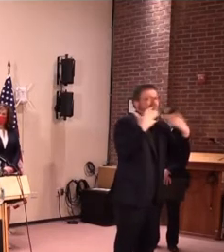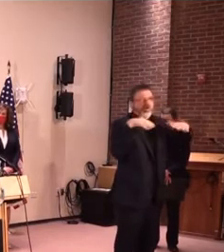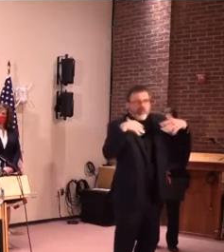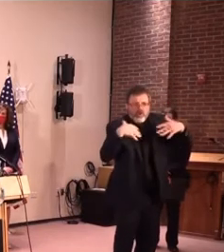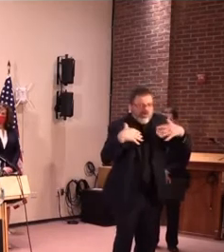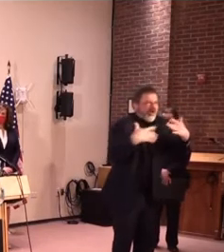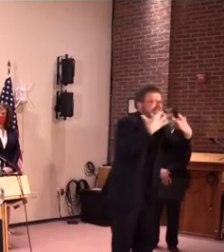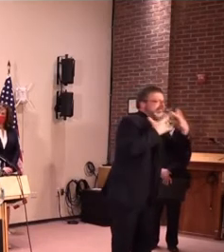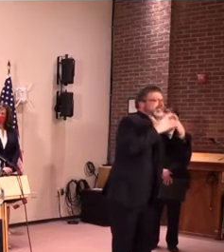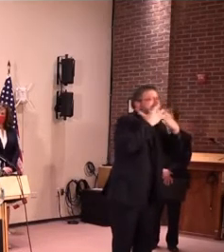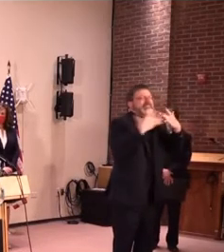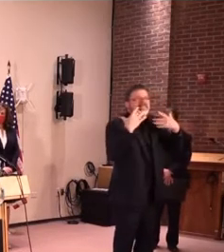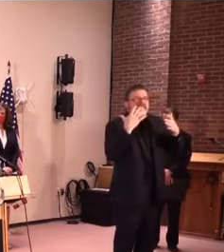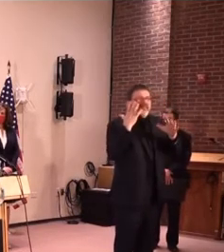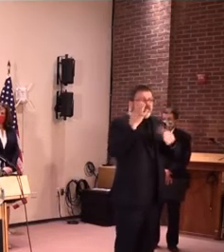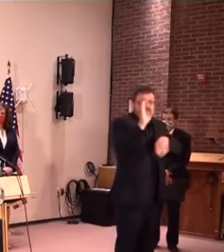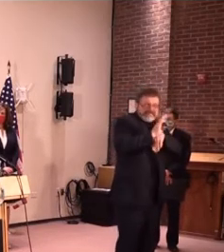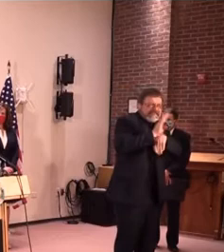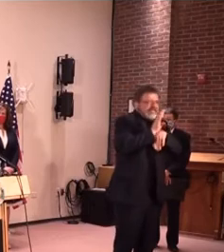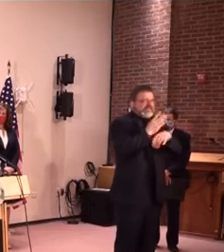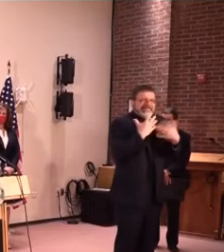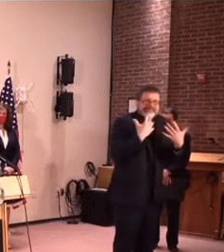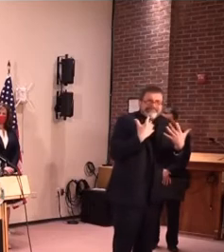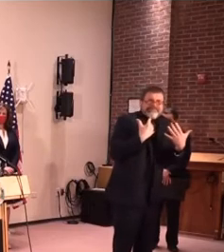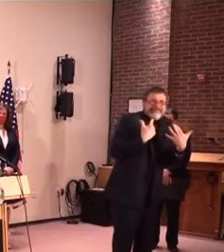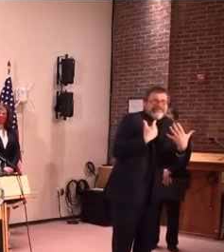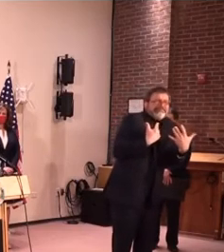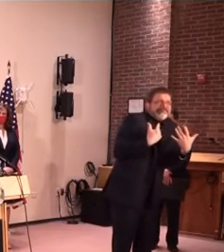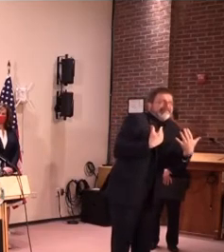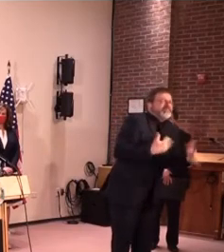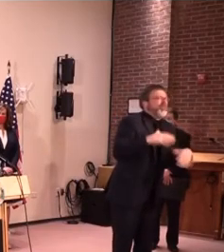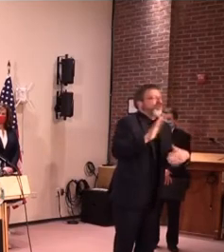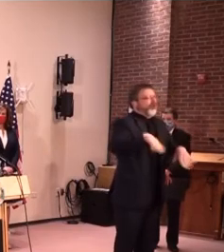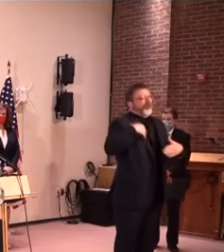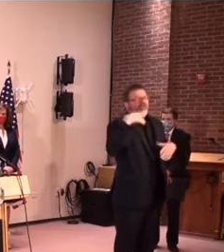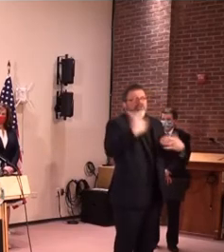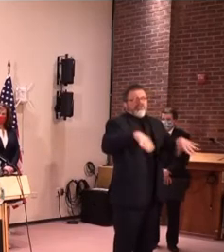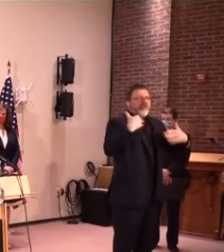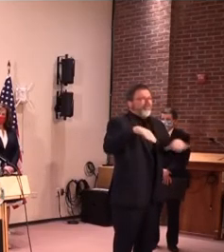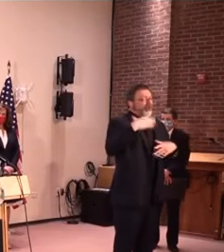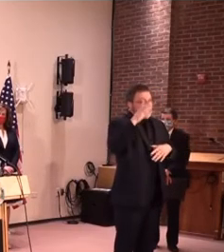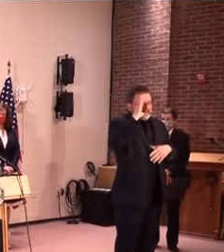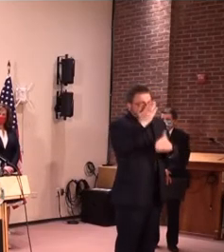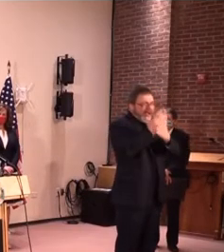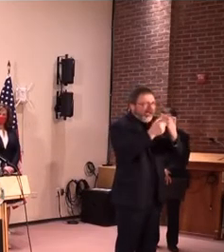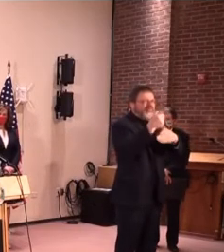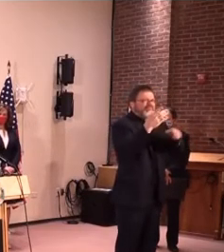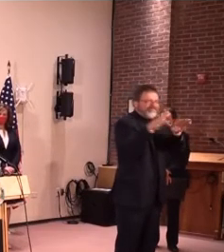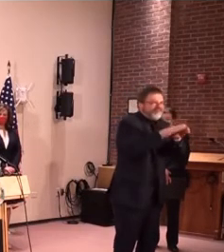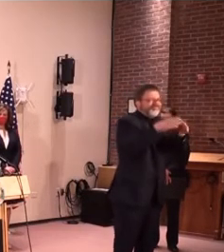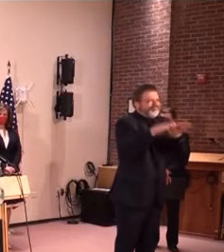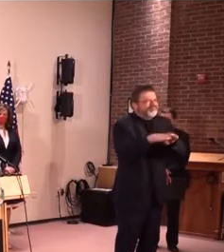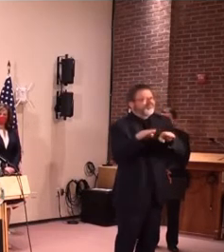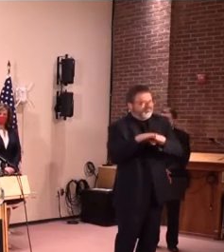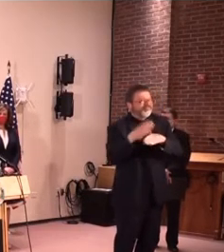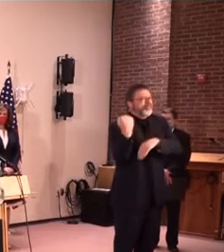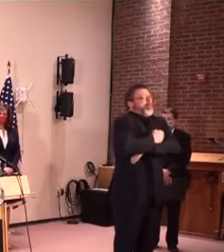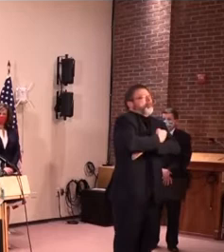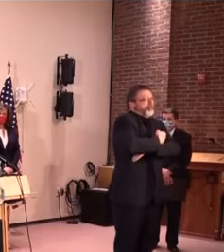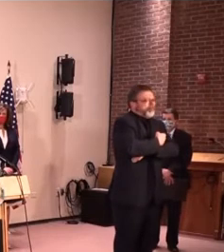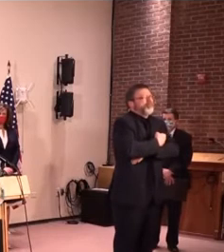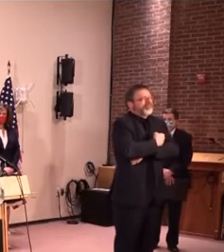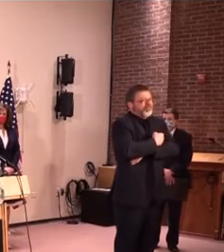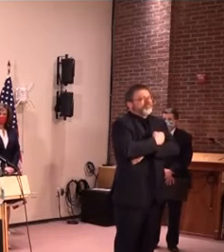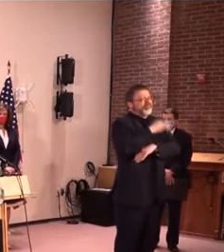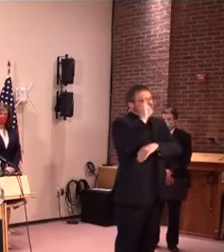who have seen their world and dreams evaporate right before their eyes through no fault of their own. I know there